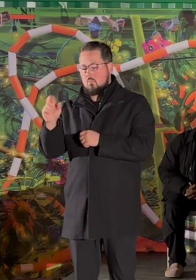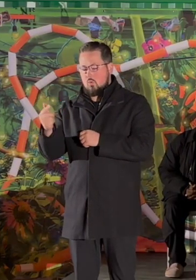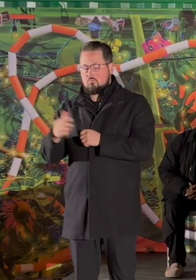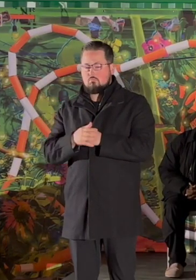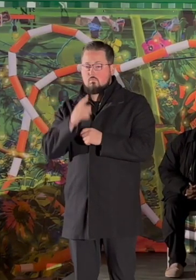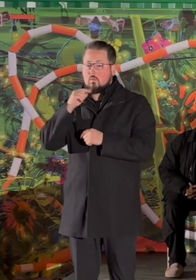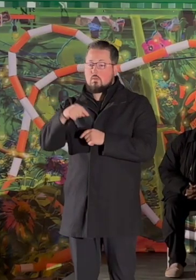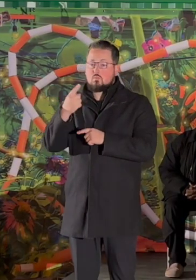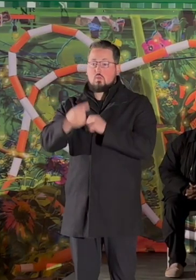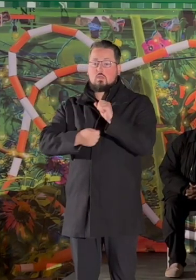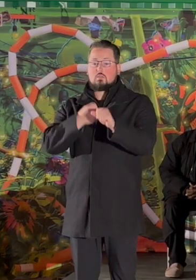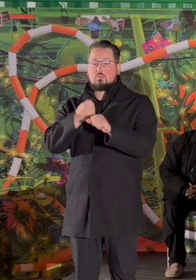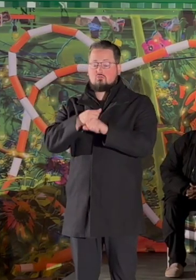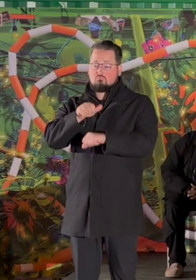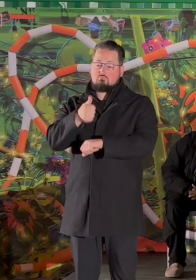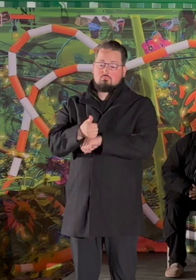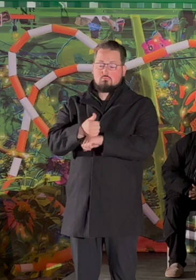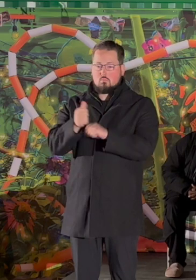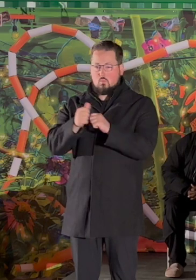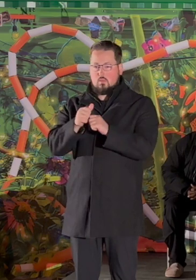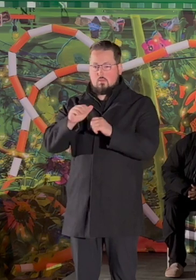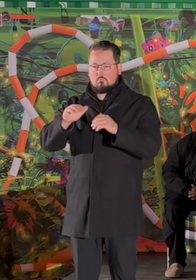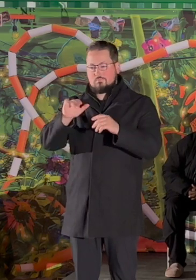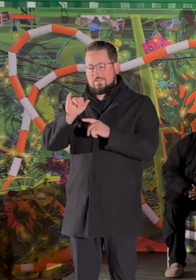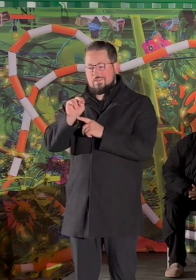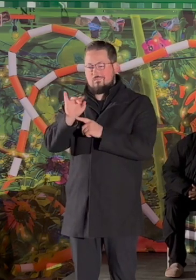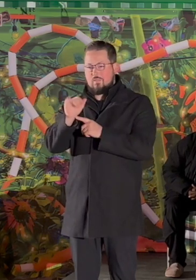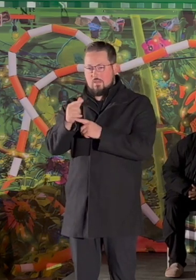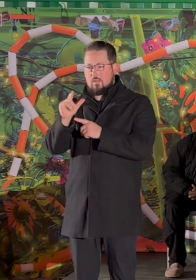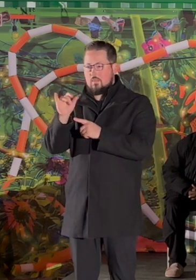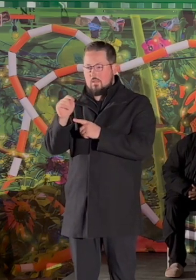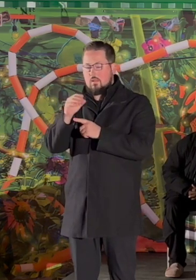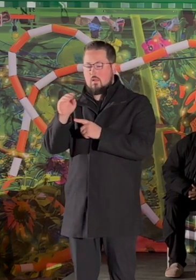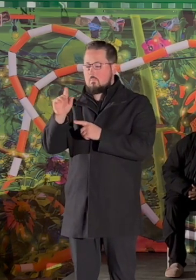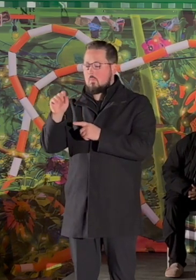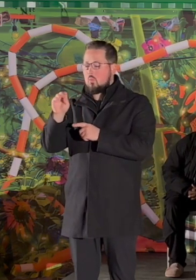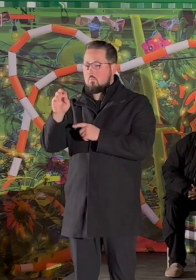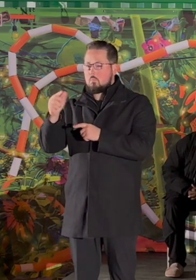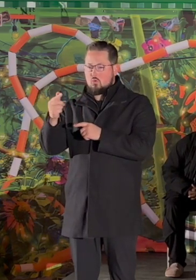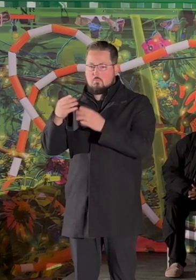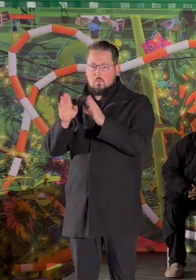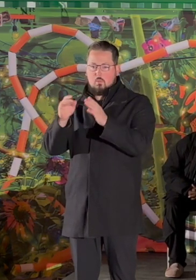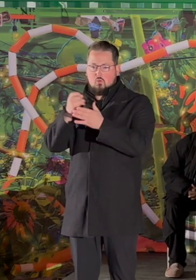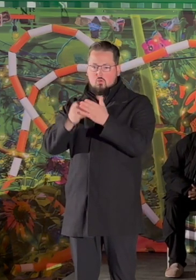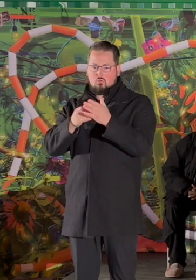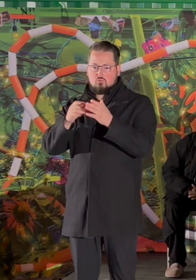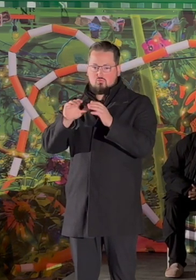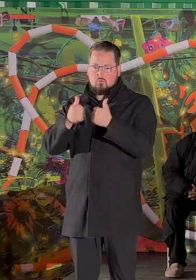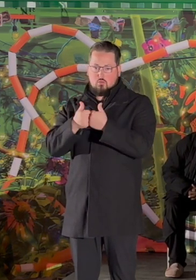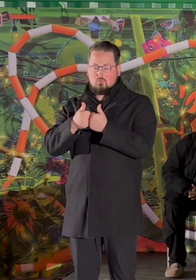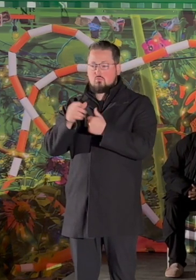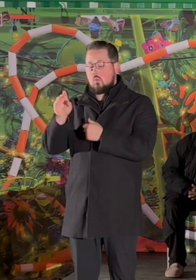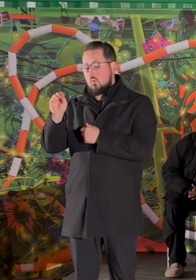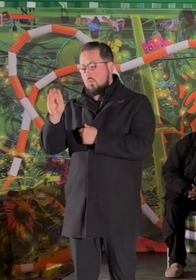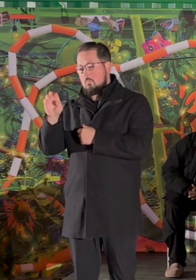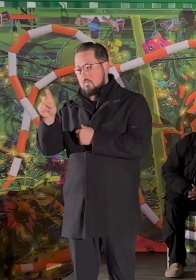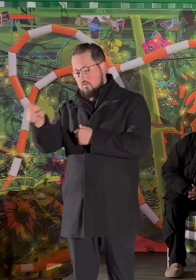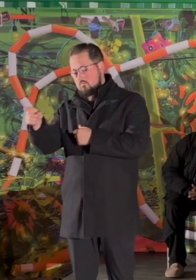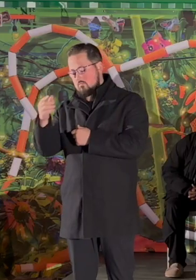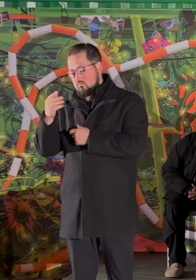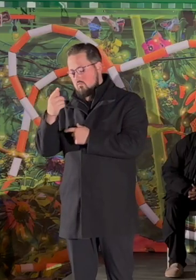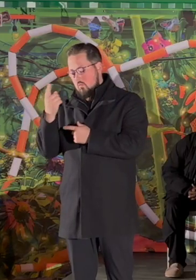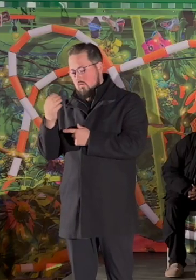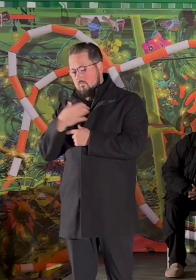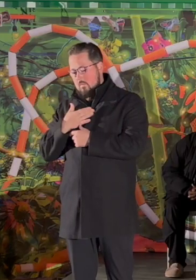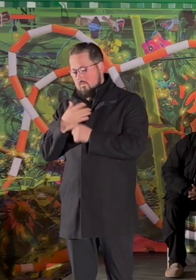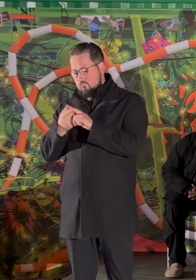one-year endeavor with Inviting Light in the Bloomberg Public Art Challenge, Obed, a dear friend and a great brother, could not